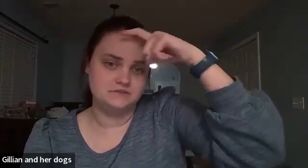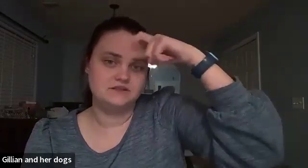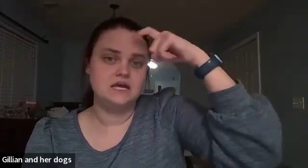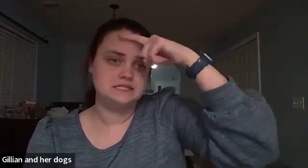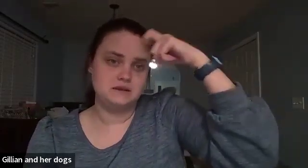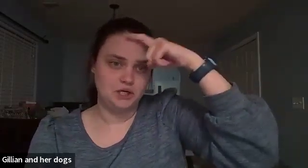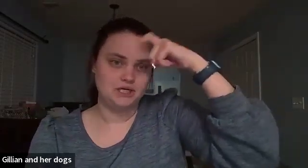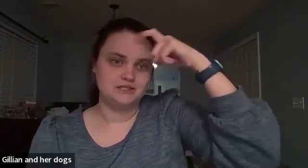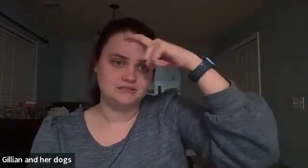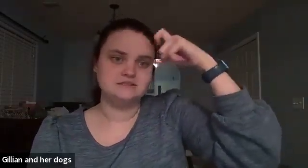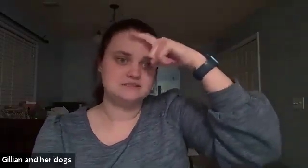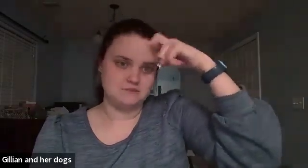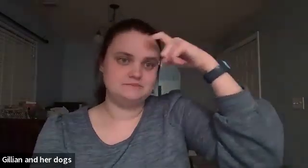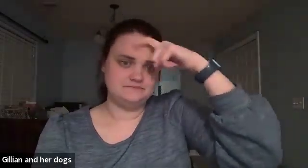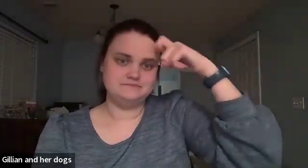times. Summer, summer.